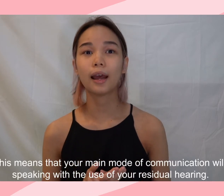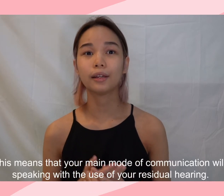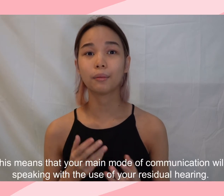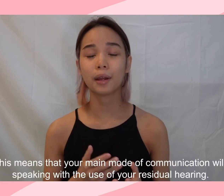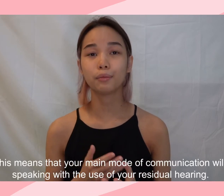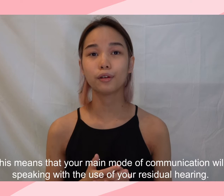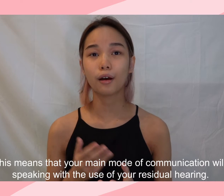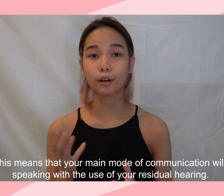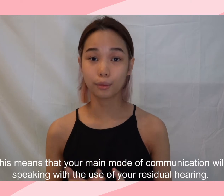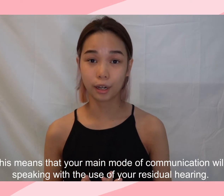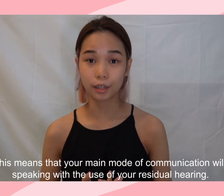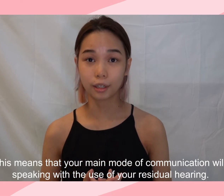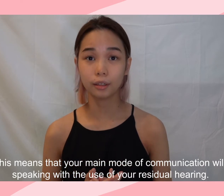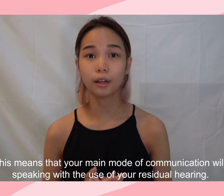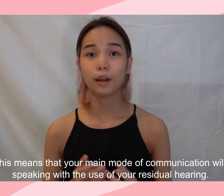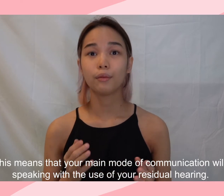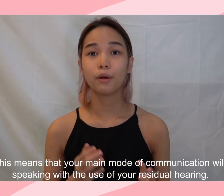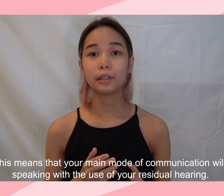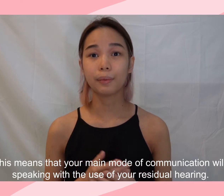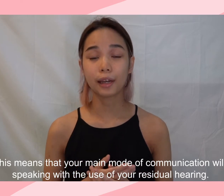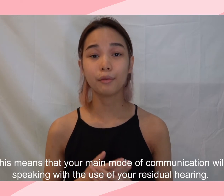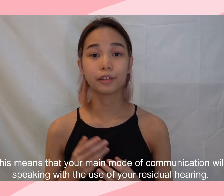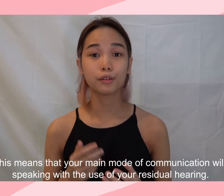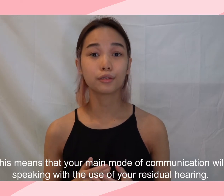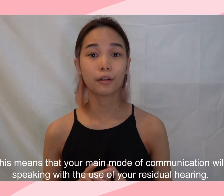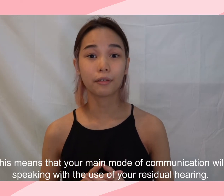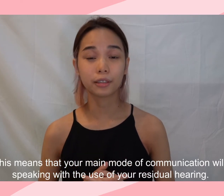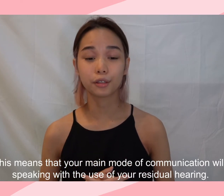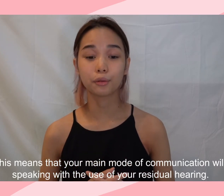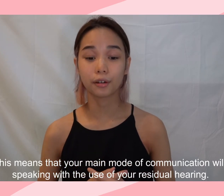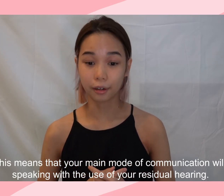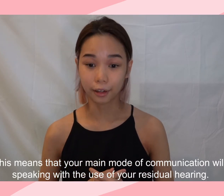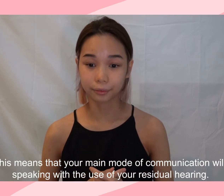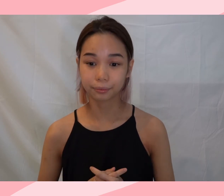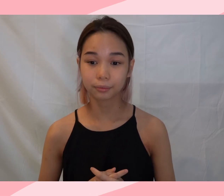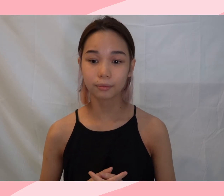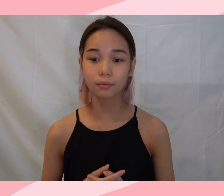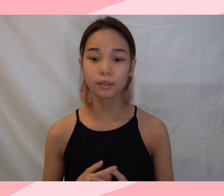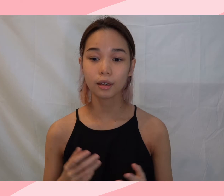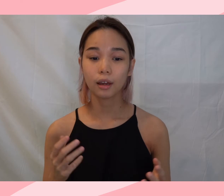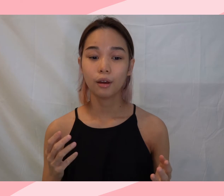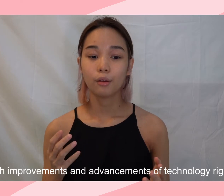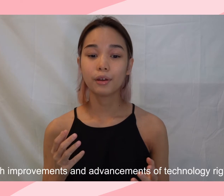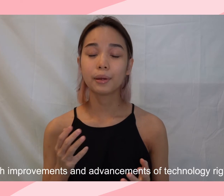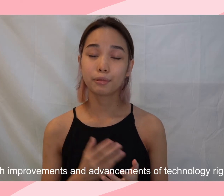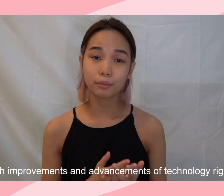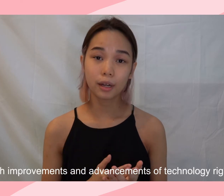that your main mode of communication will be speaking with the use of your residual hearing. With improvements